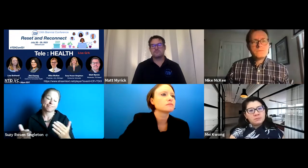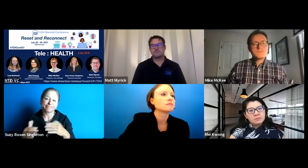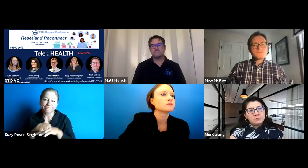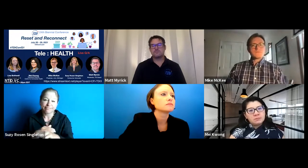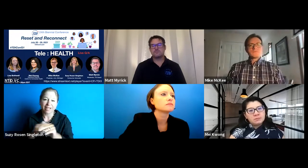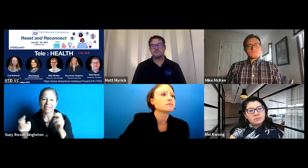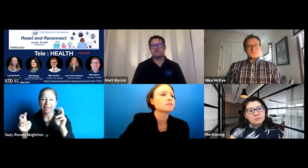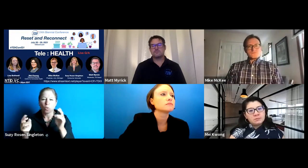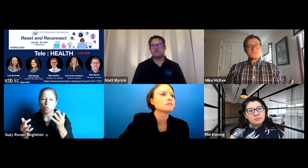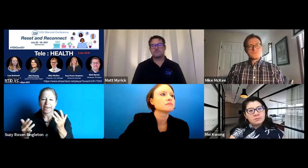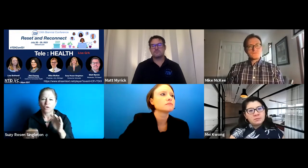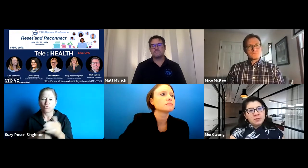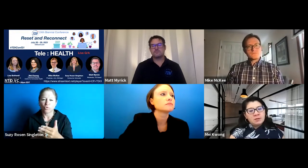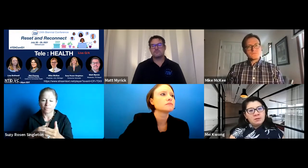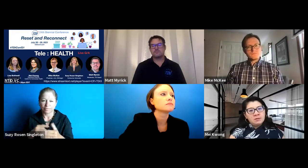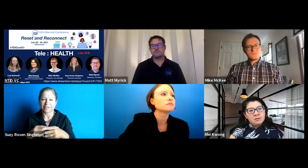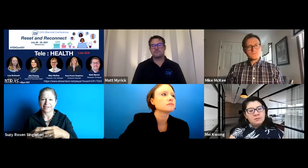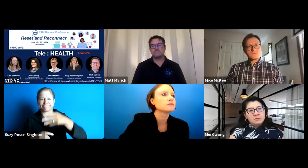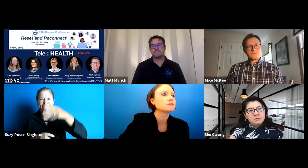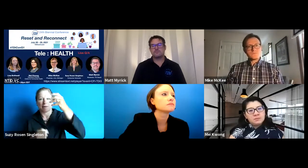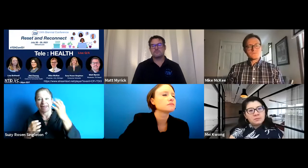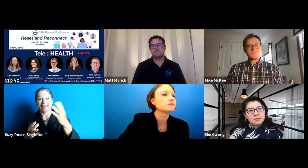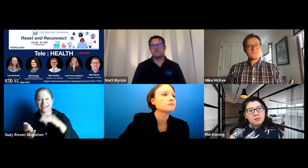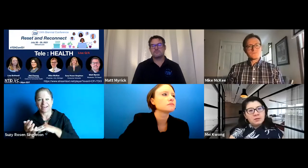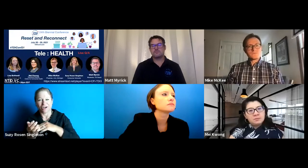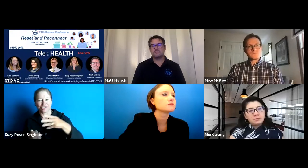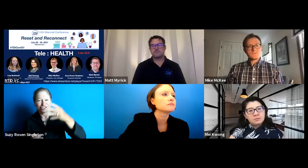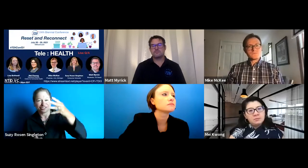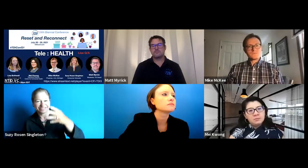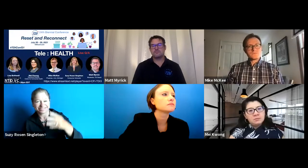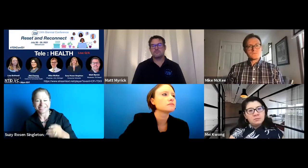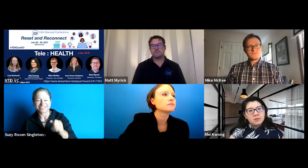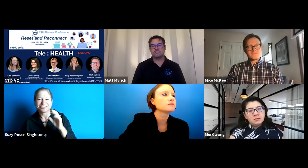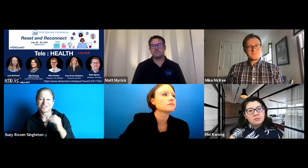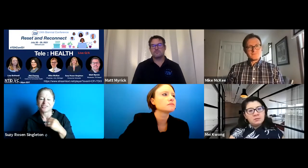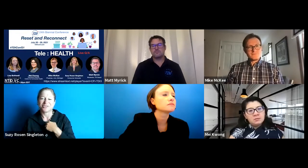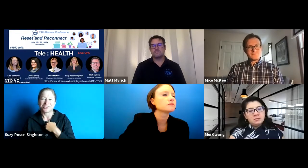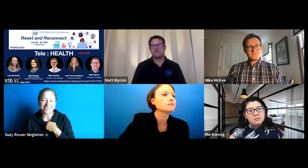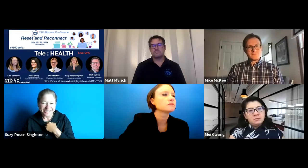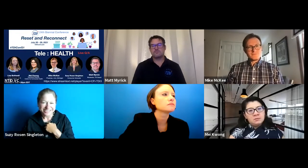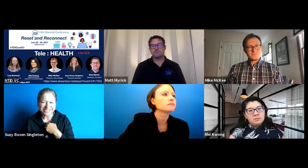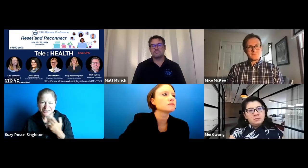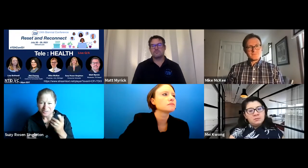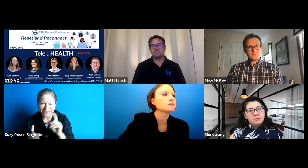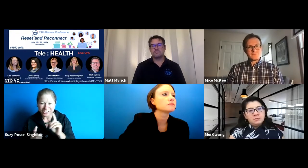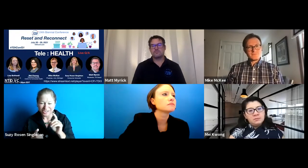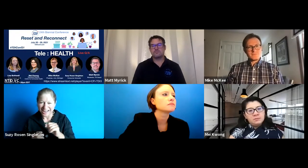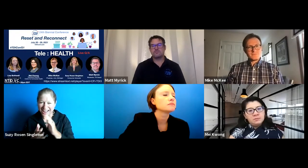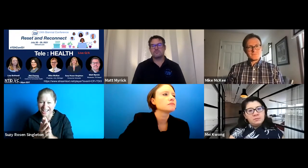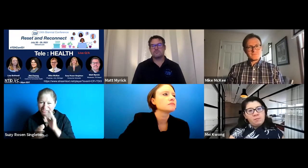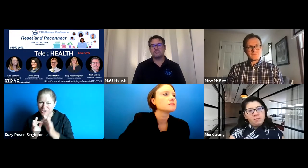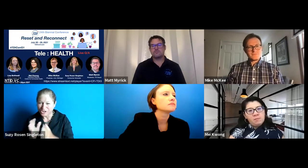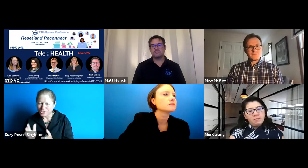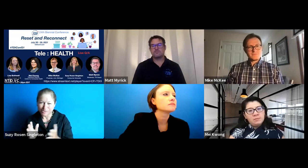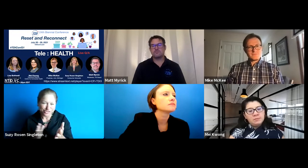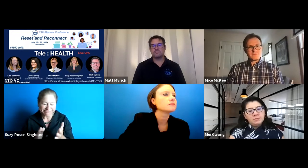interpreter. So I decided to go into this waiting room, so to speak, and there were many doctors also that were